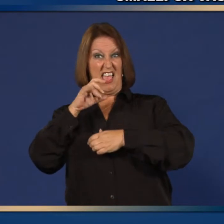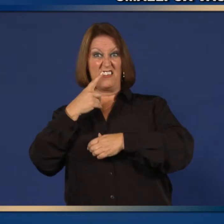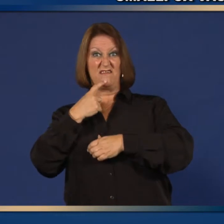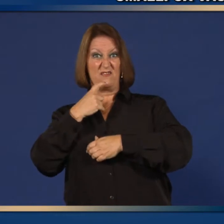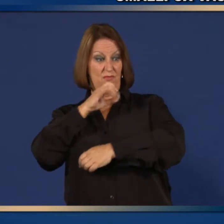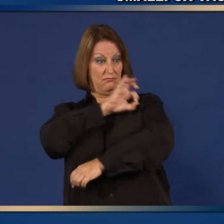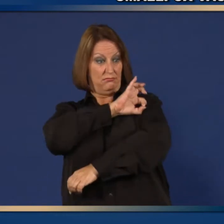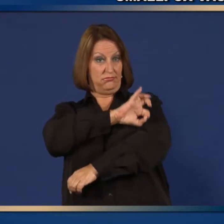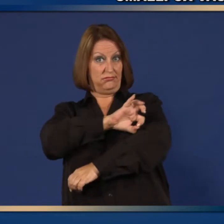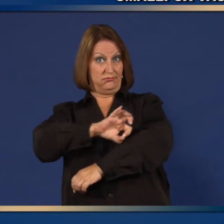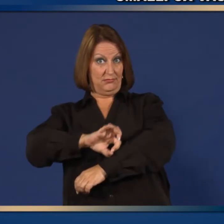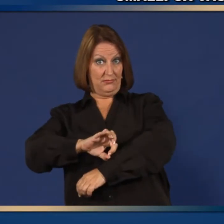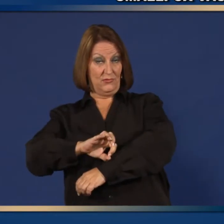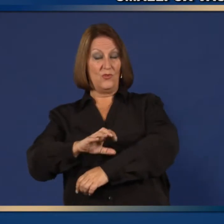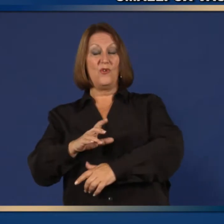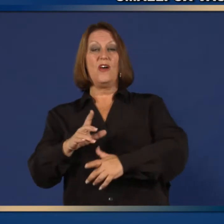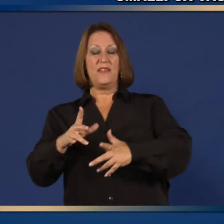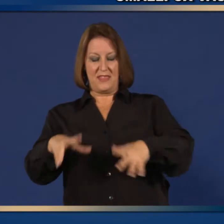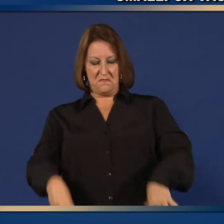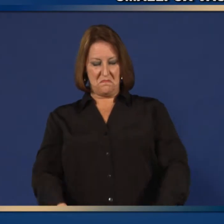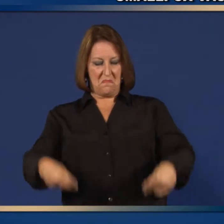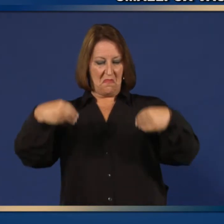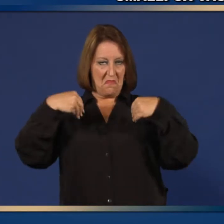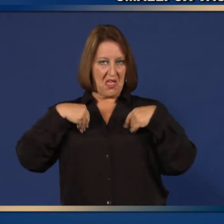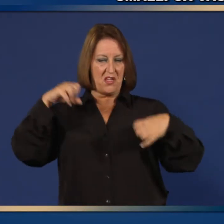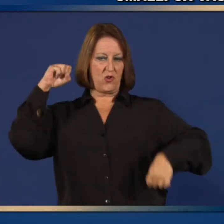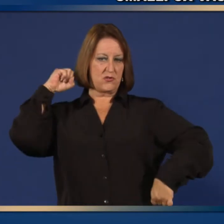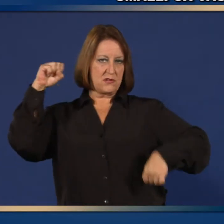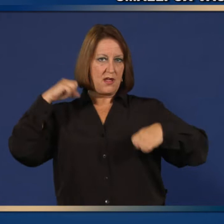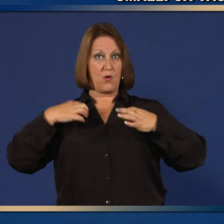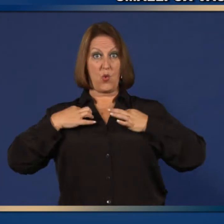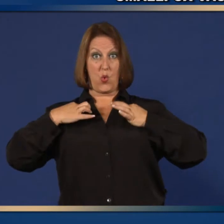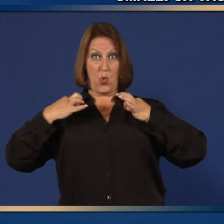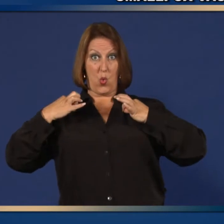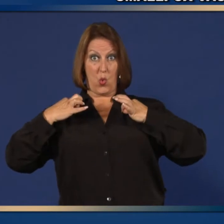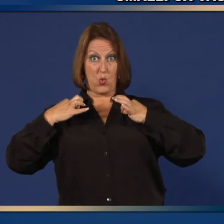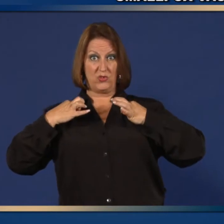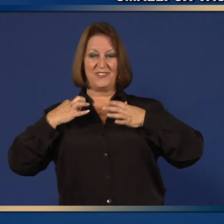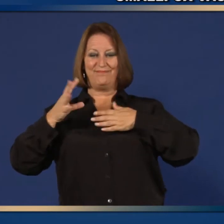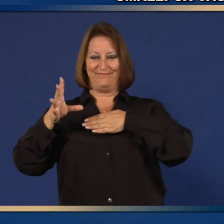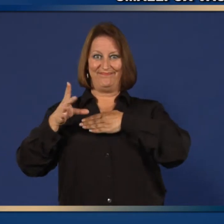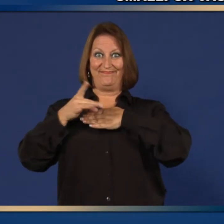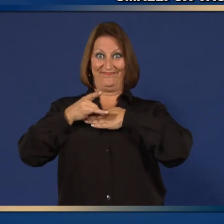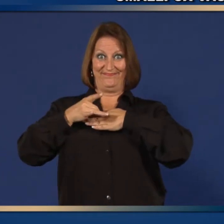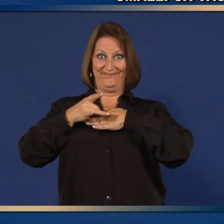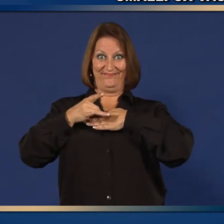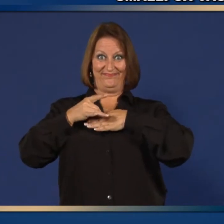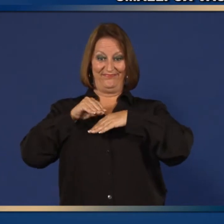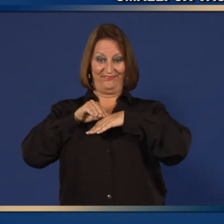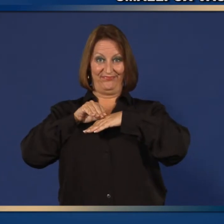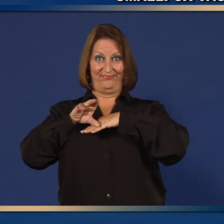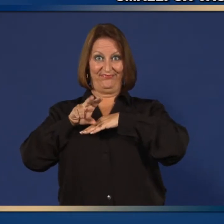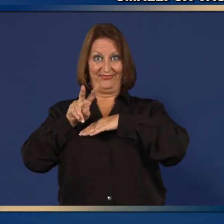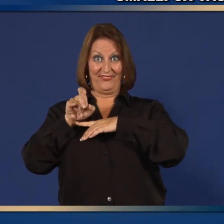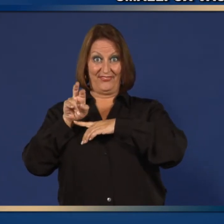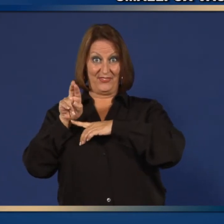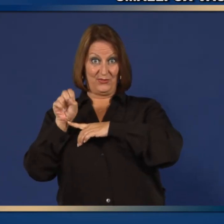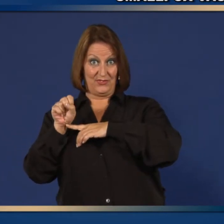objects such as bedding or clothing that have smallpox virus on them.